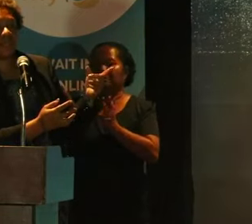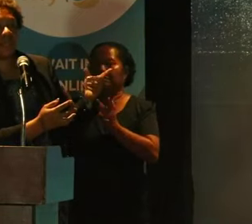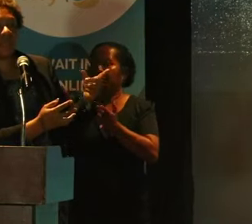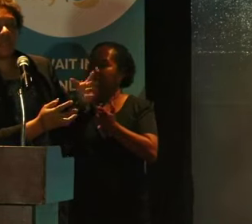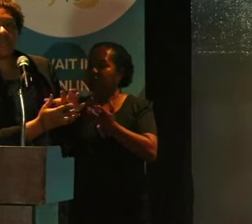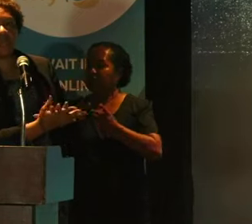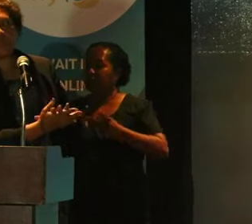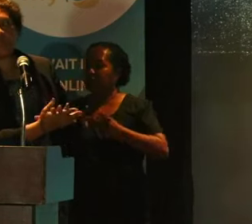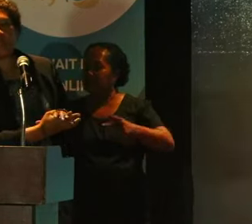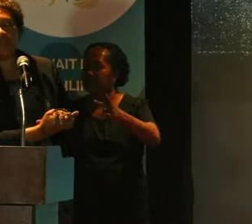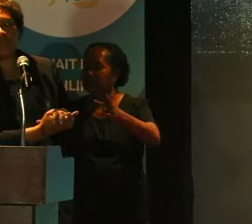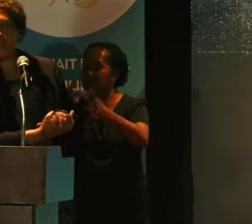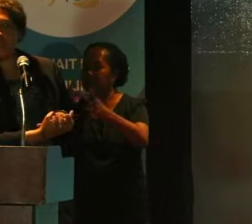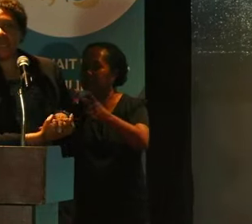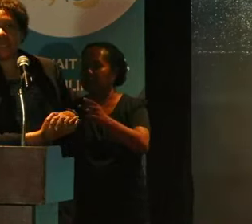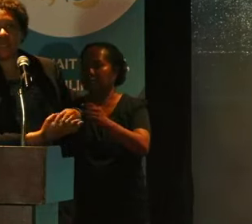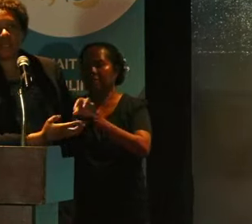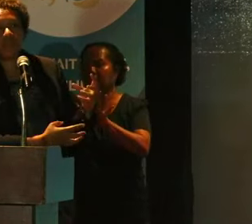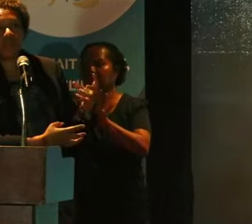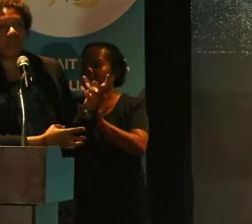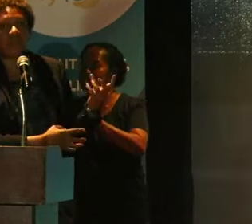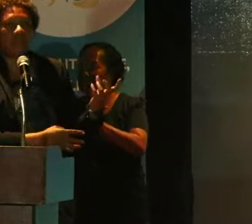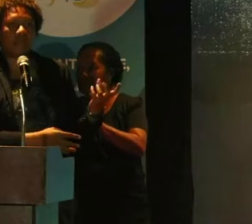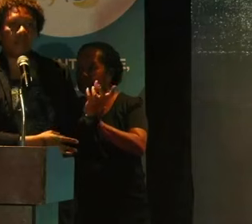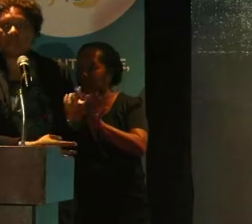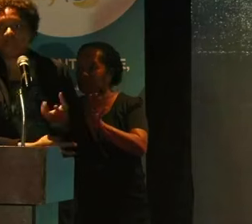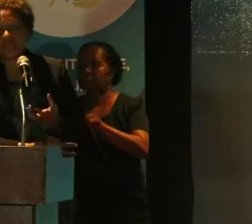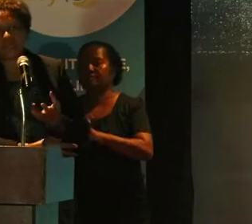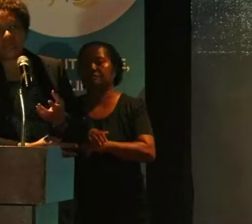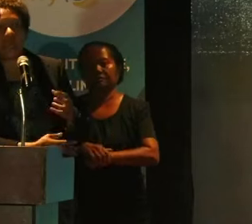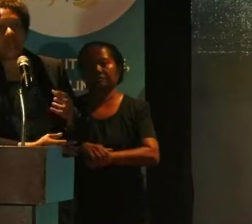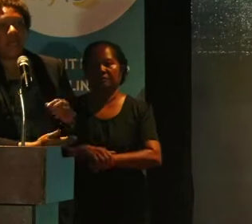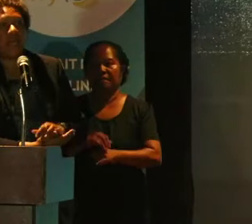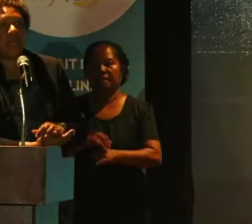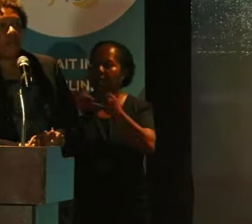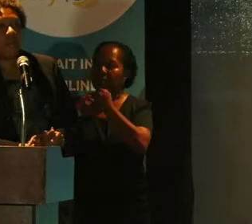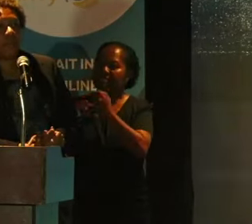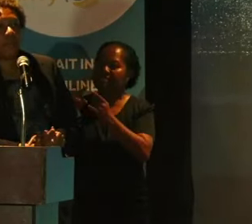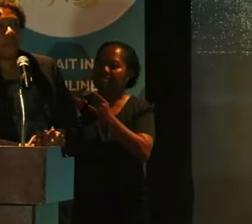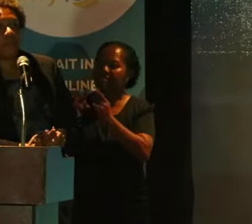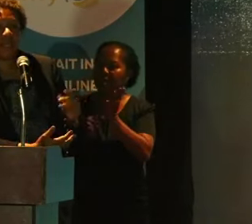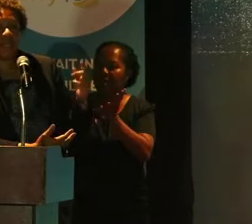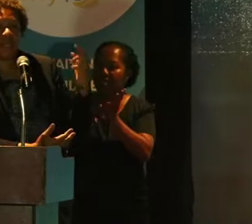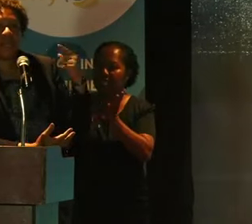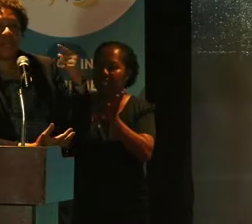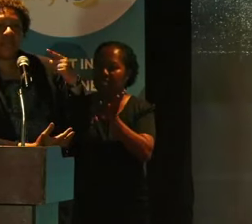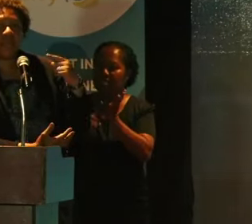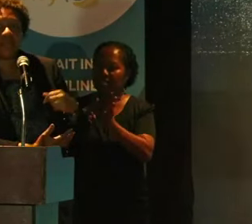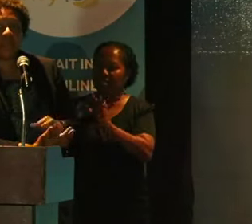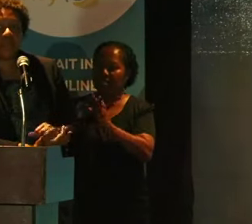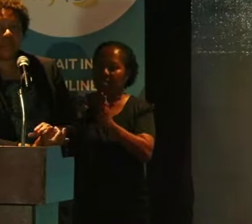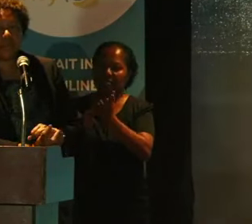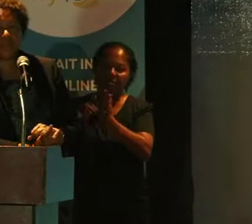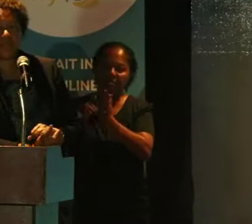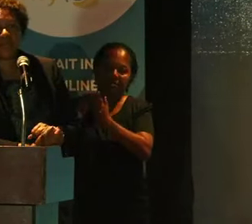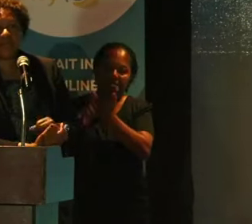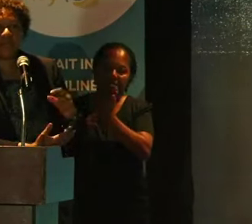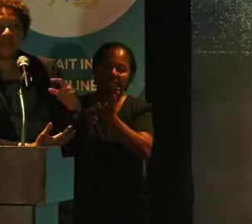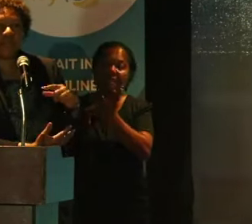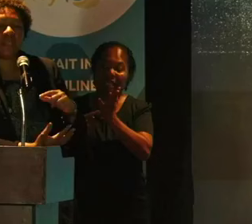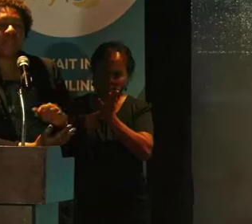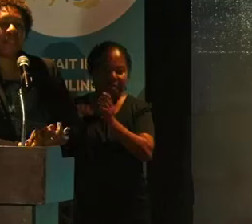about licensing in settlements, we don't give licenses to operate in settlements. If in residential areas, I had a